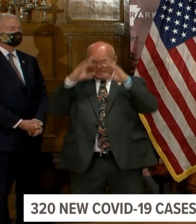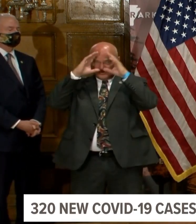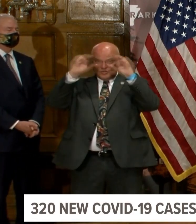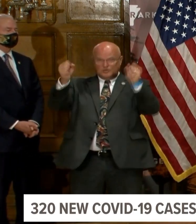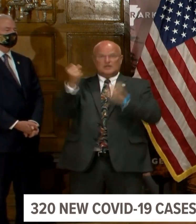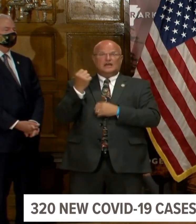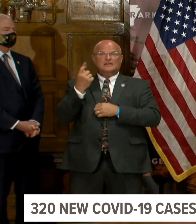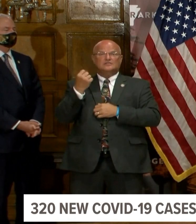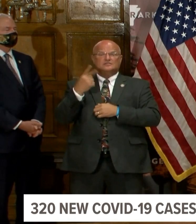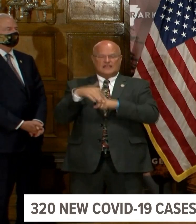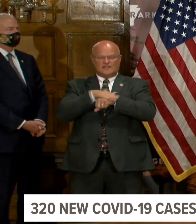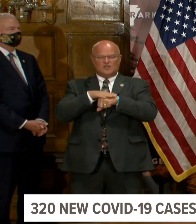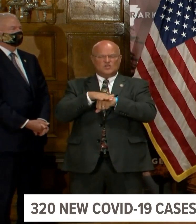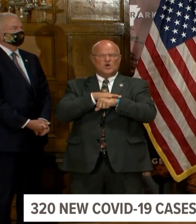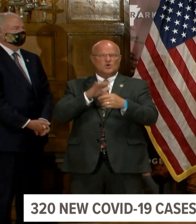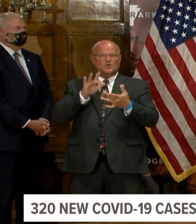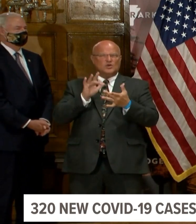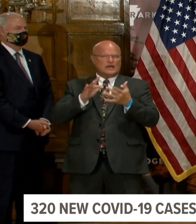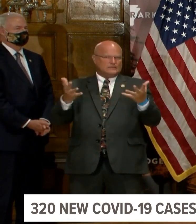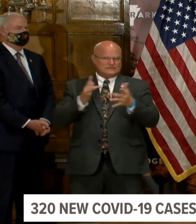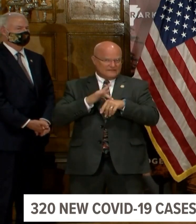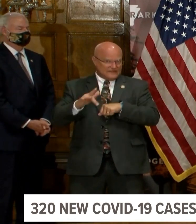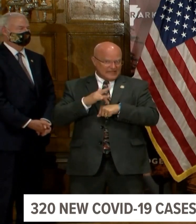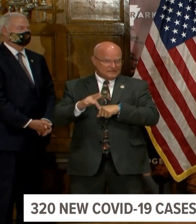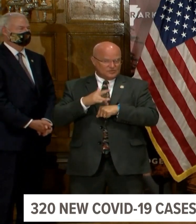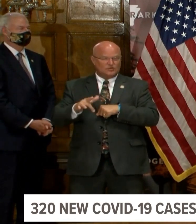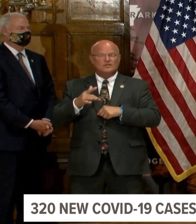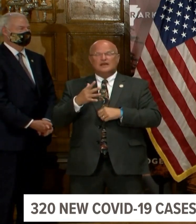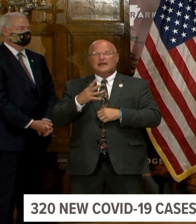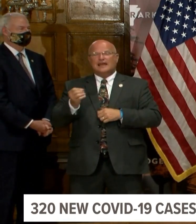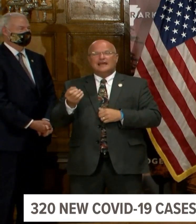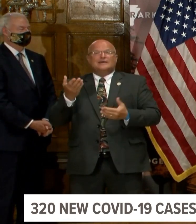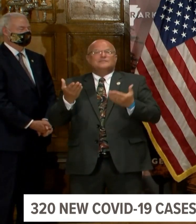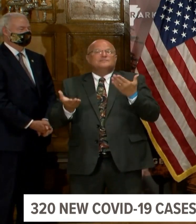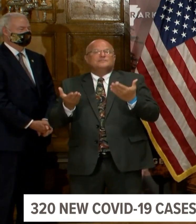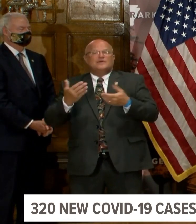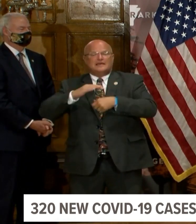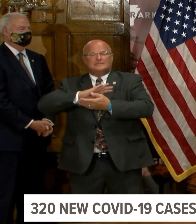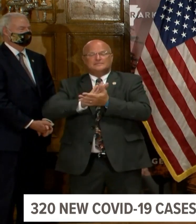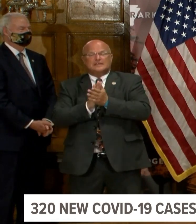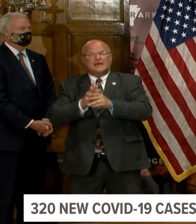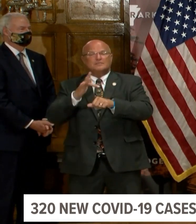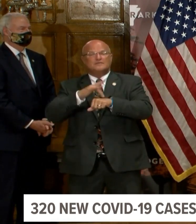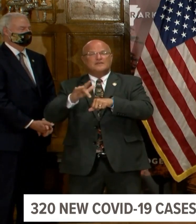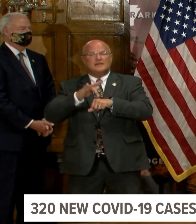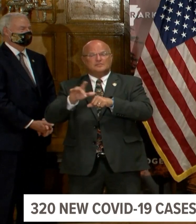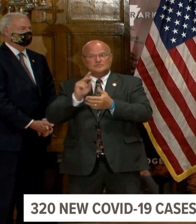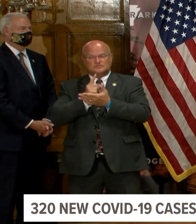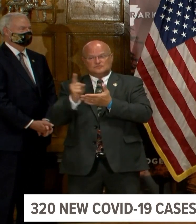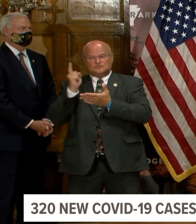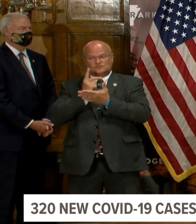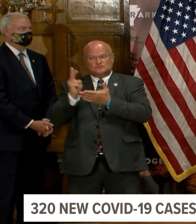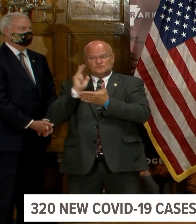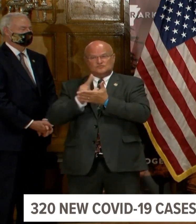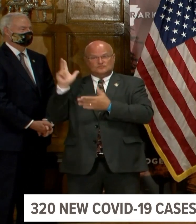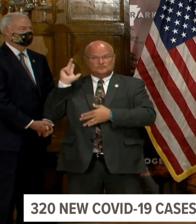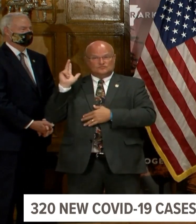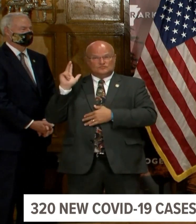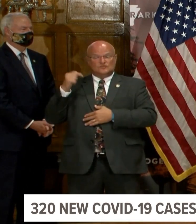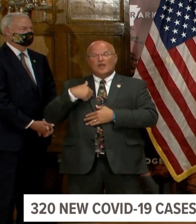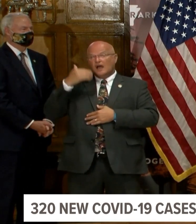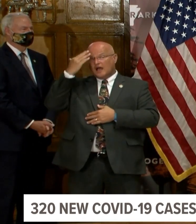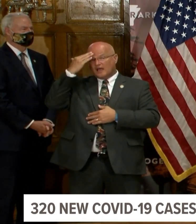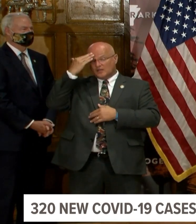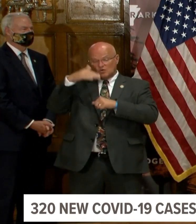superintendents understand their local context, what's available, and what may have become available over the last few weeks. I know the conversations with